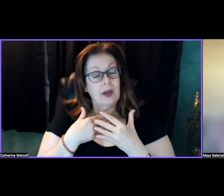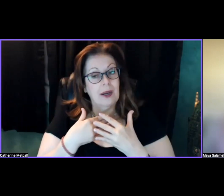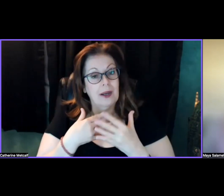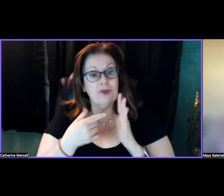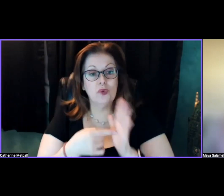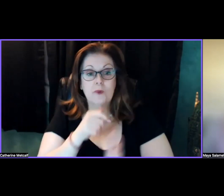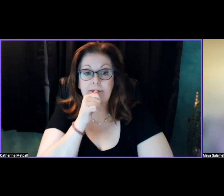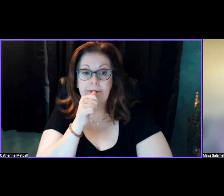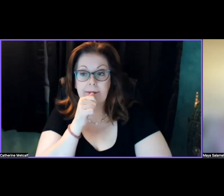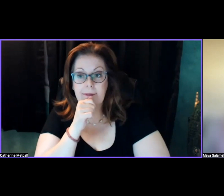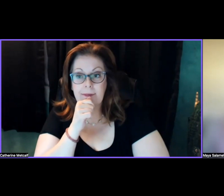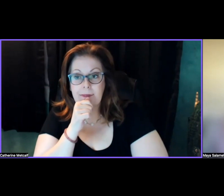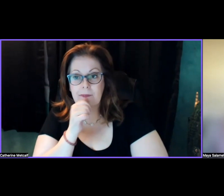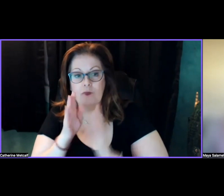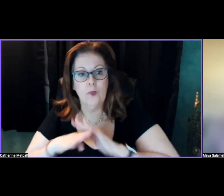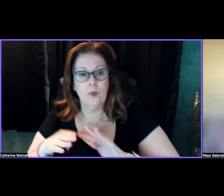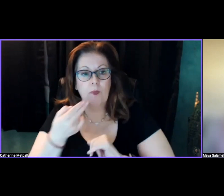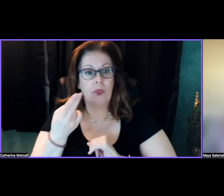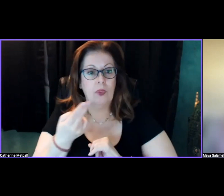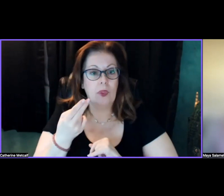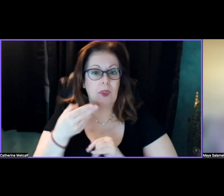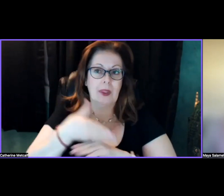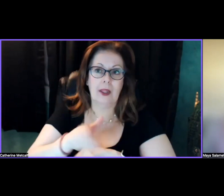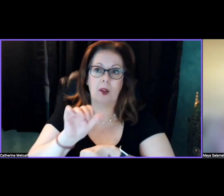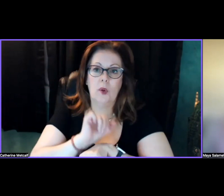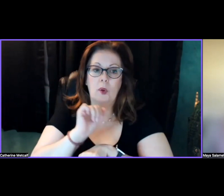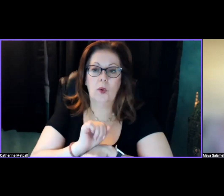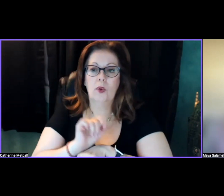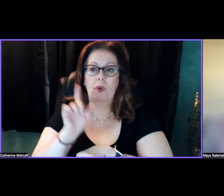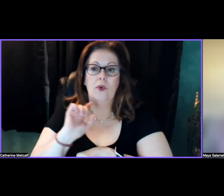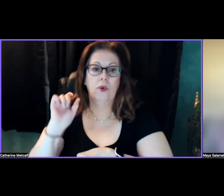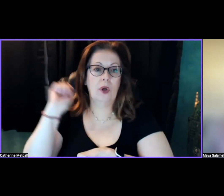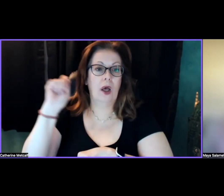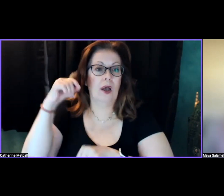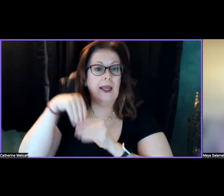fry shrimp on a quiet Thursday after work. You hum in your sleep.